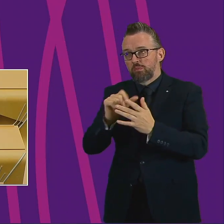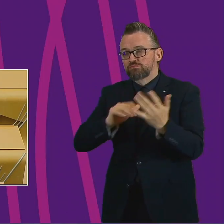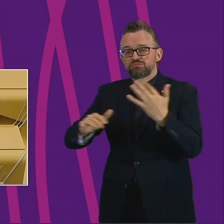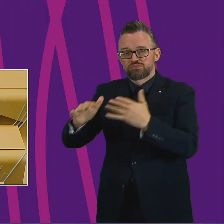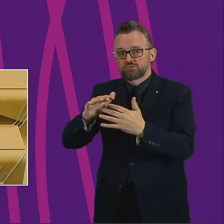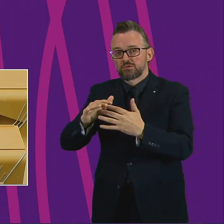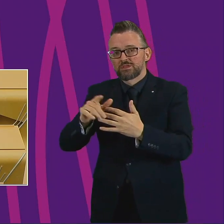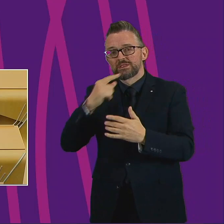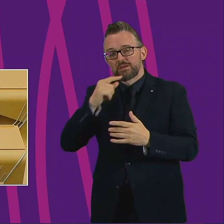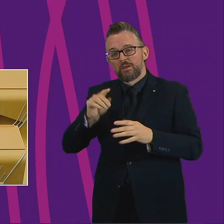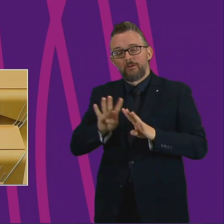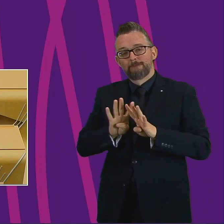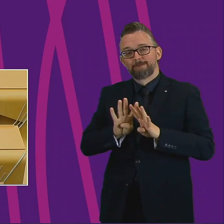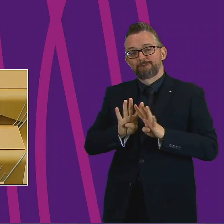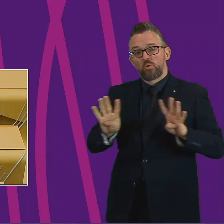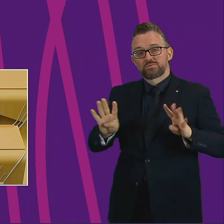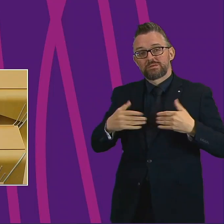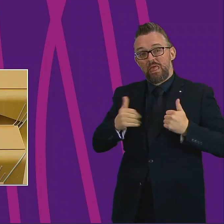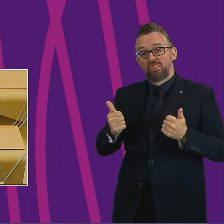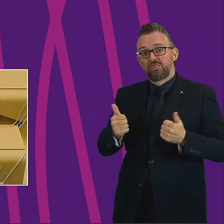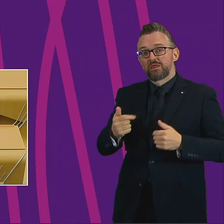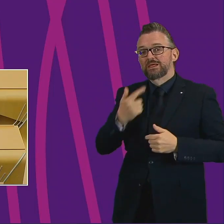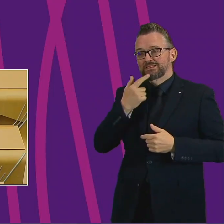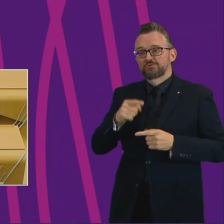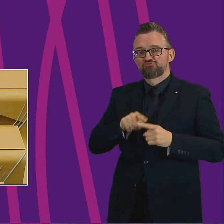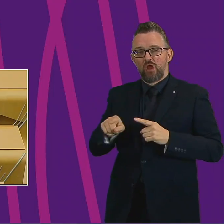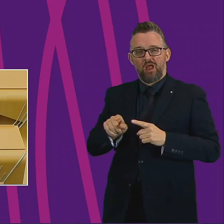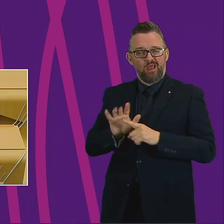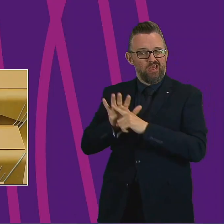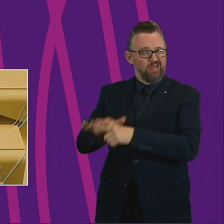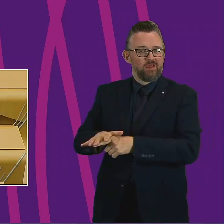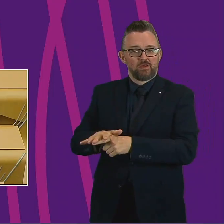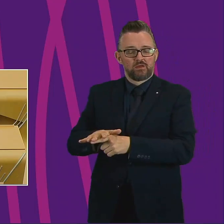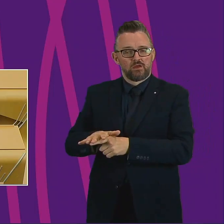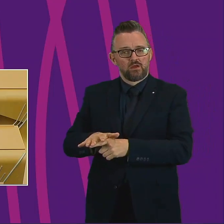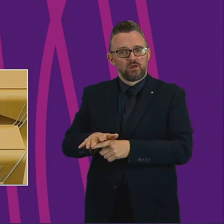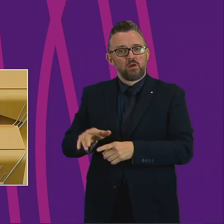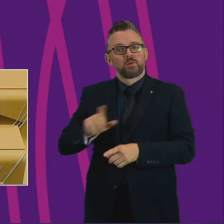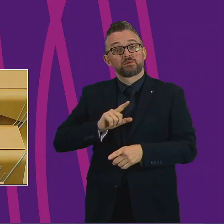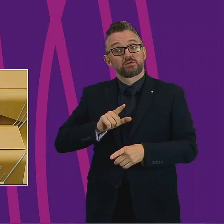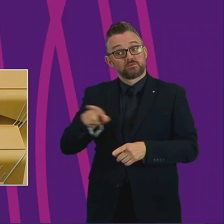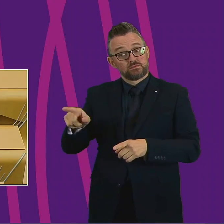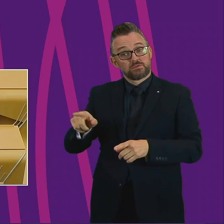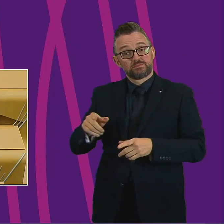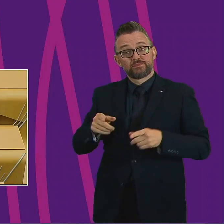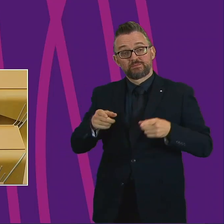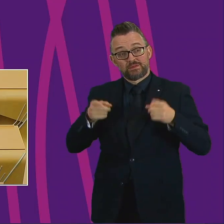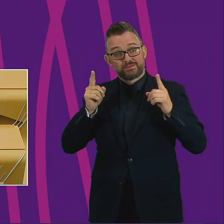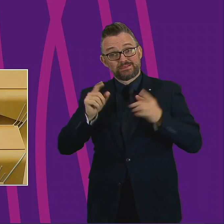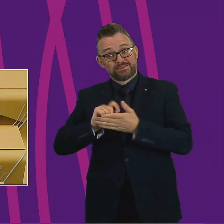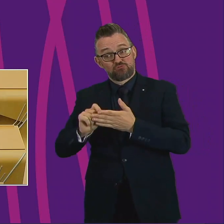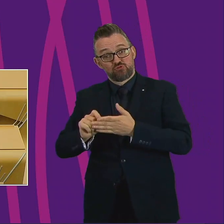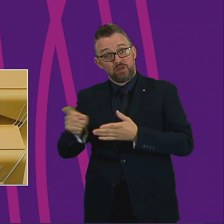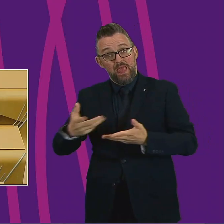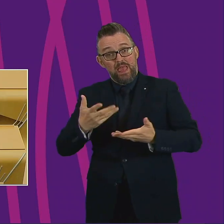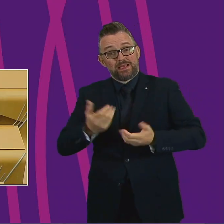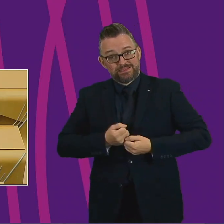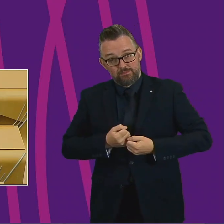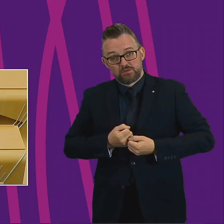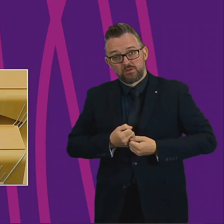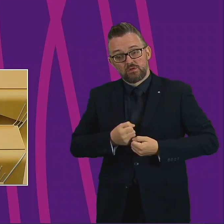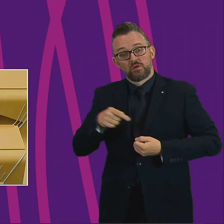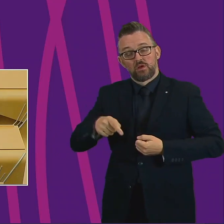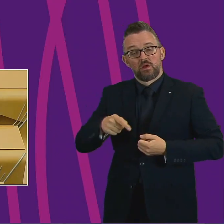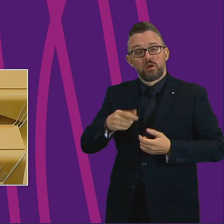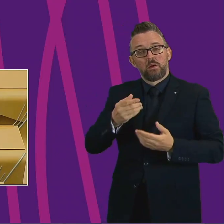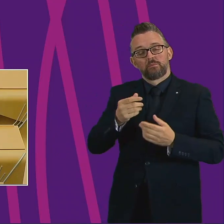the Health Board to ridicule and silence whistleblowers. Does the Cabinet Secretary accept that the public inquiry must look at these